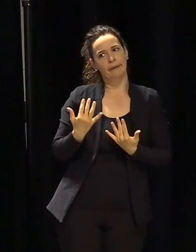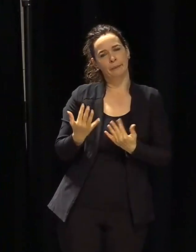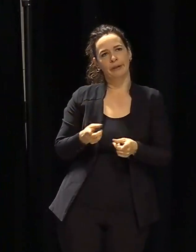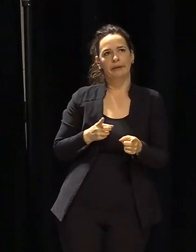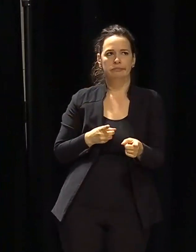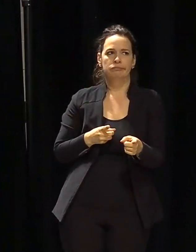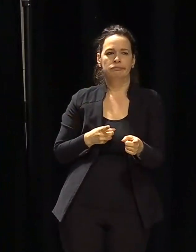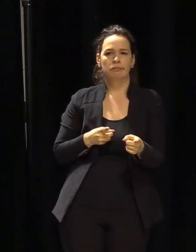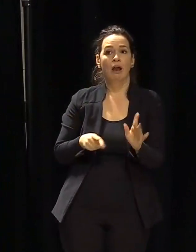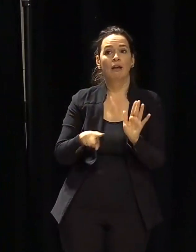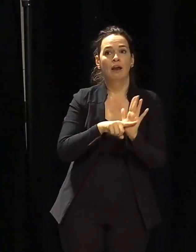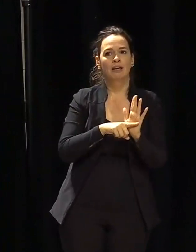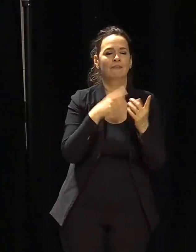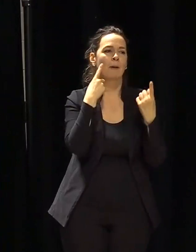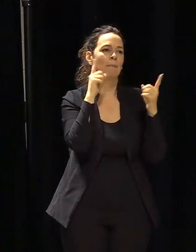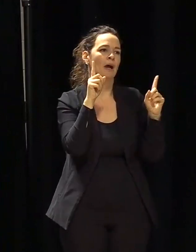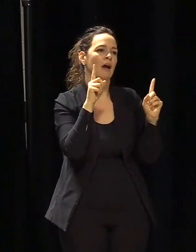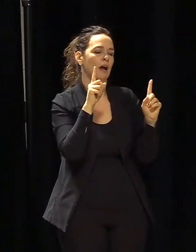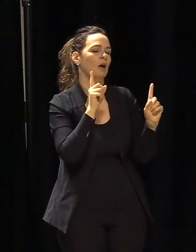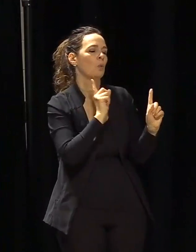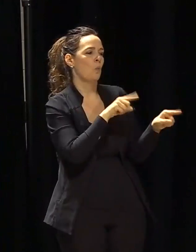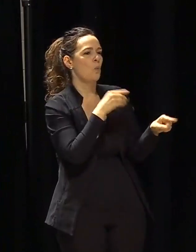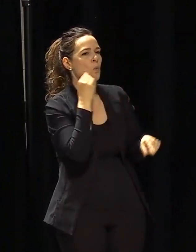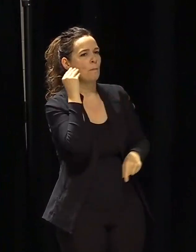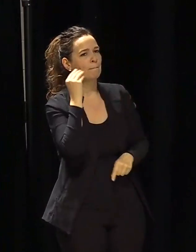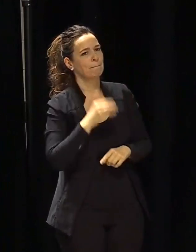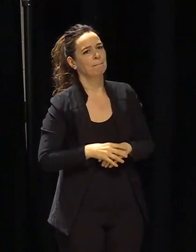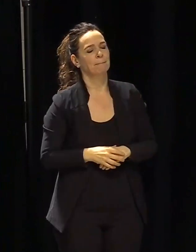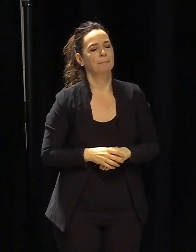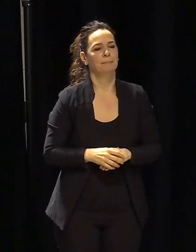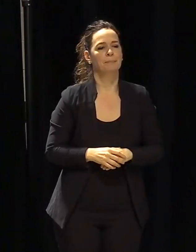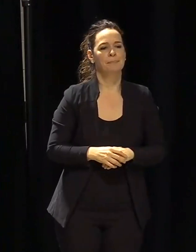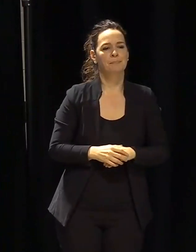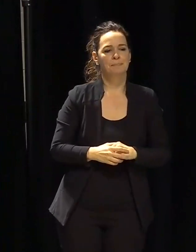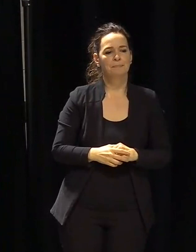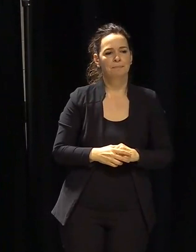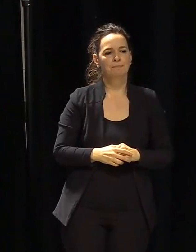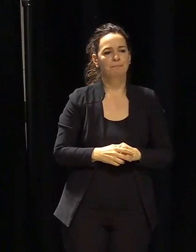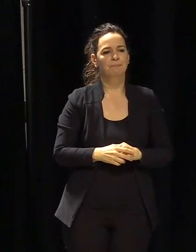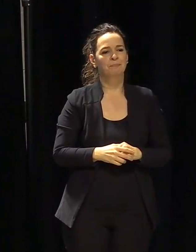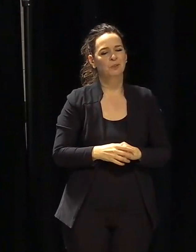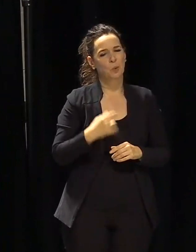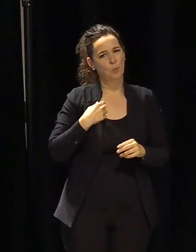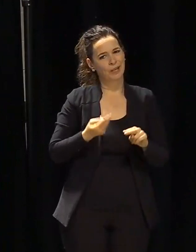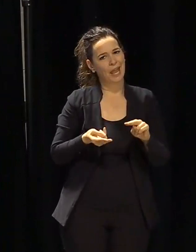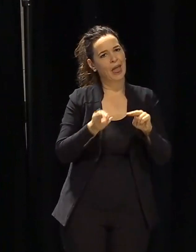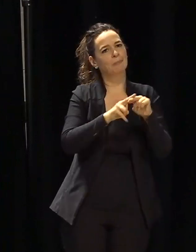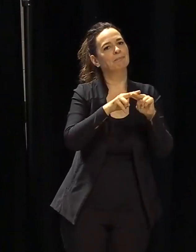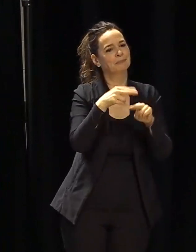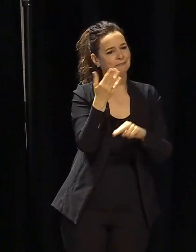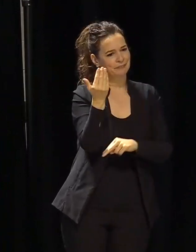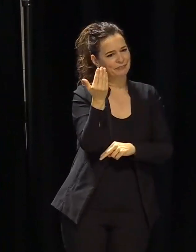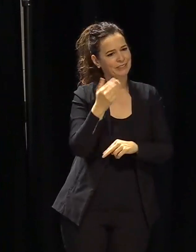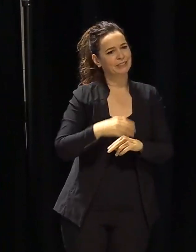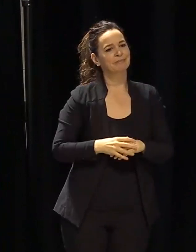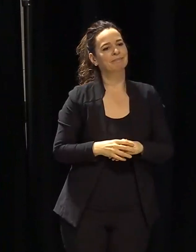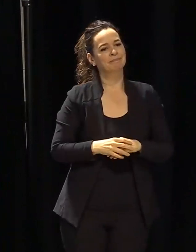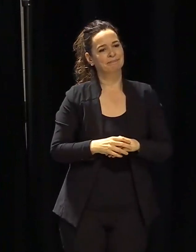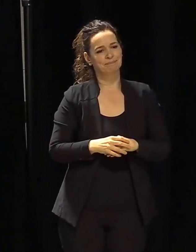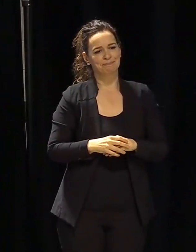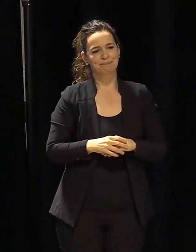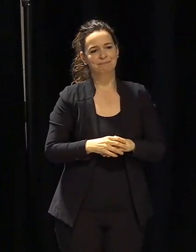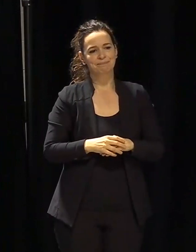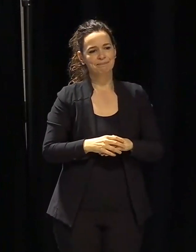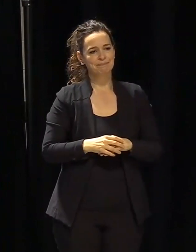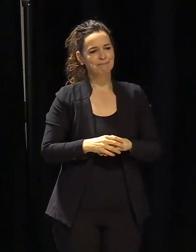hospital assistance anymore. So 15 right now individuals are in a hospital even though they don't need to be in a hospital anymore. So we're